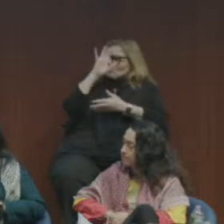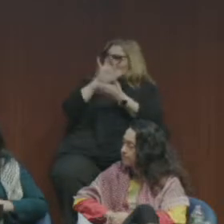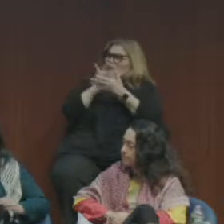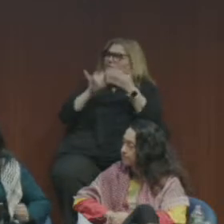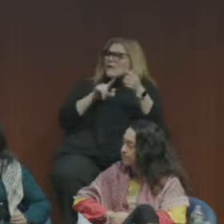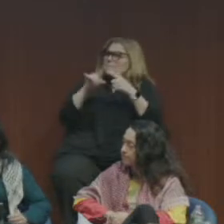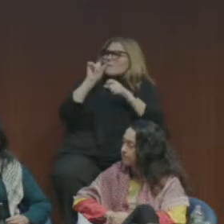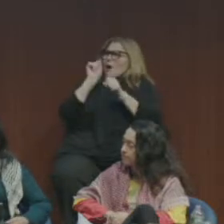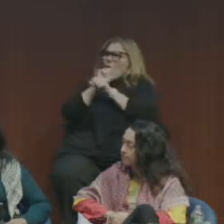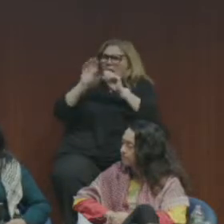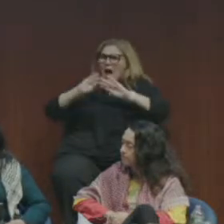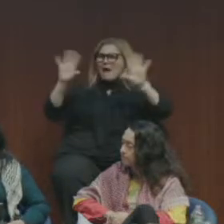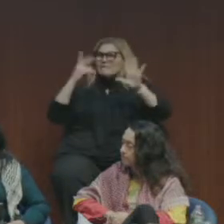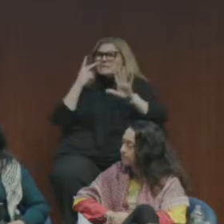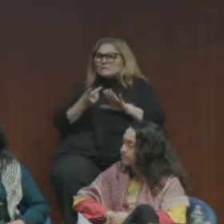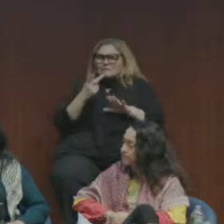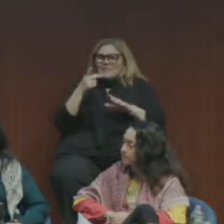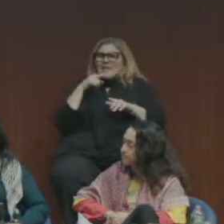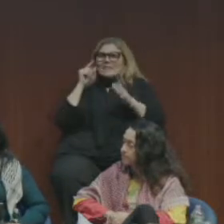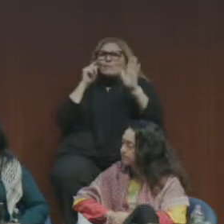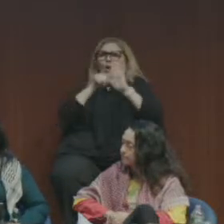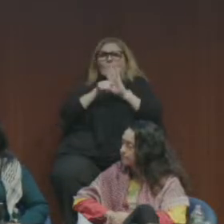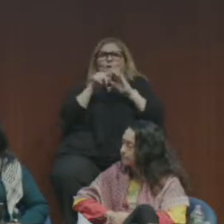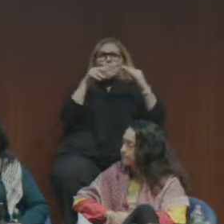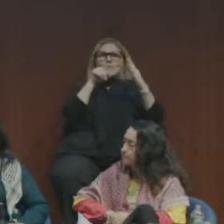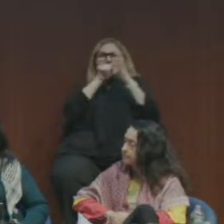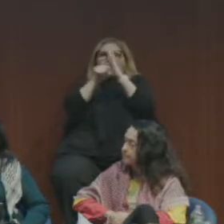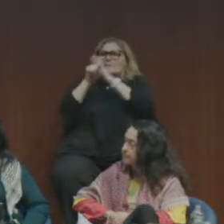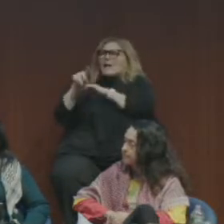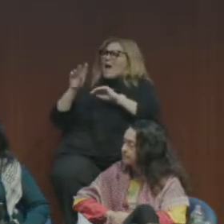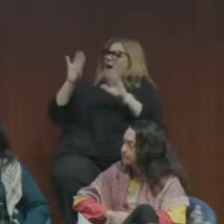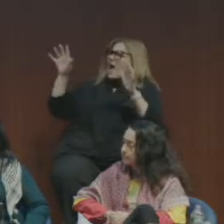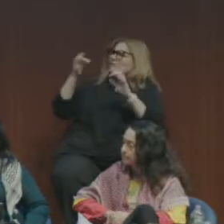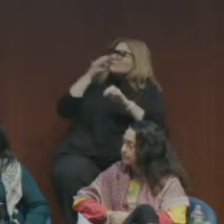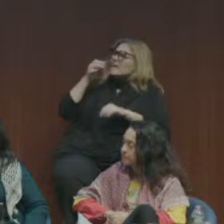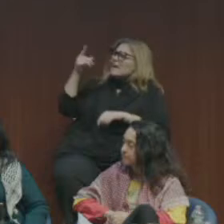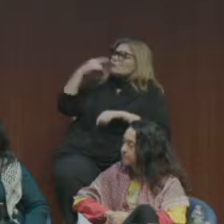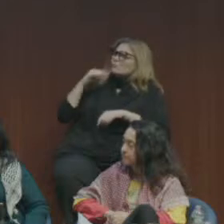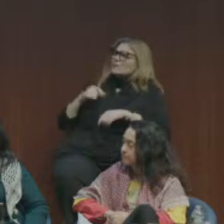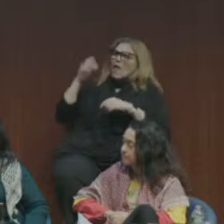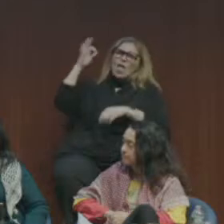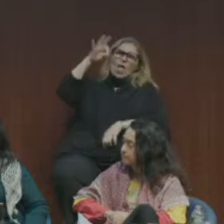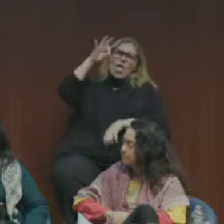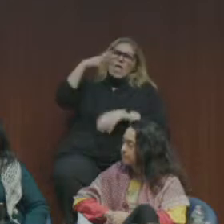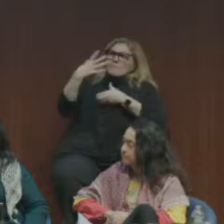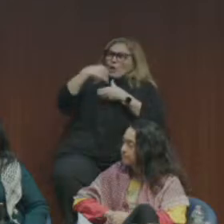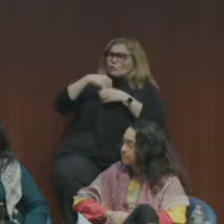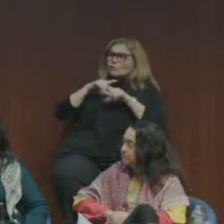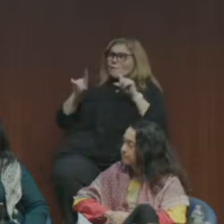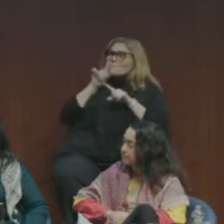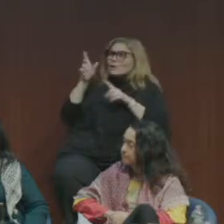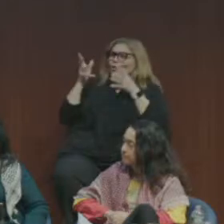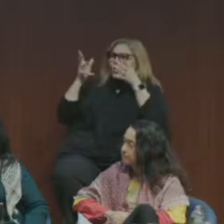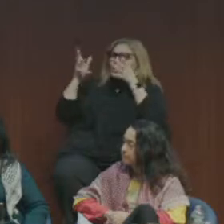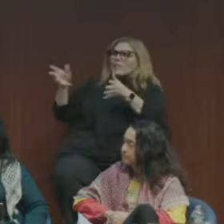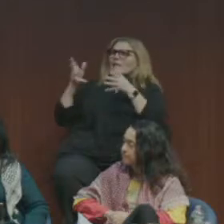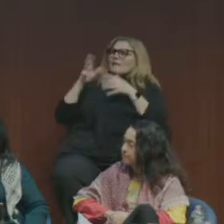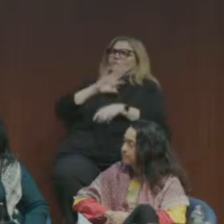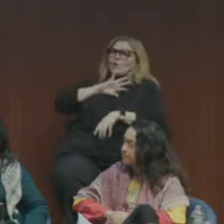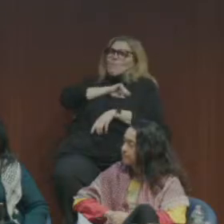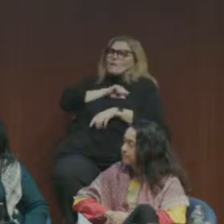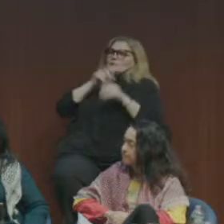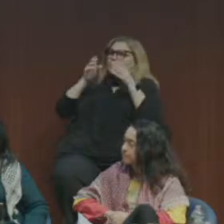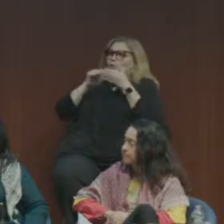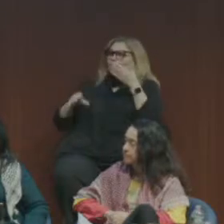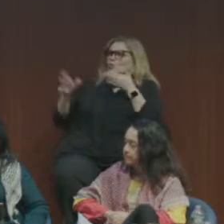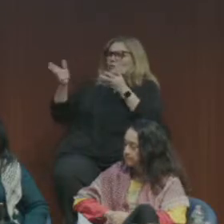has been declared as a genocide? How dare you preach diversity and inclusion when you leave your Palestinian